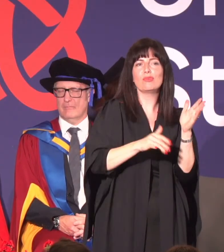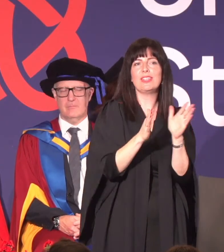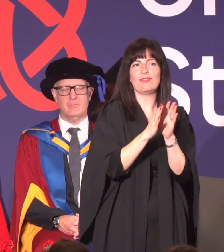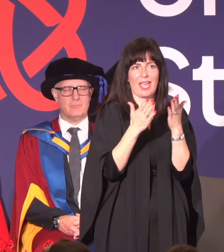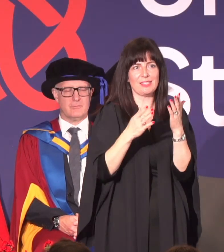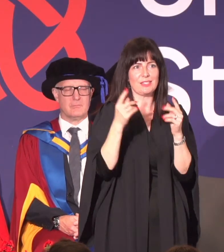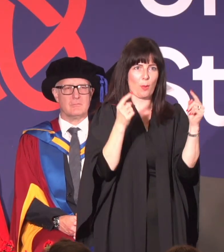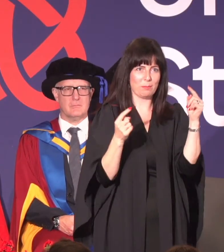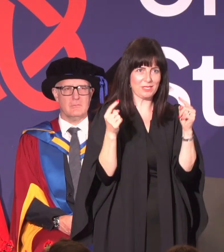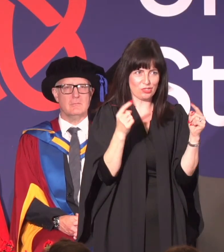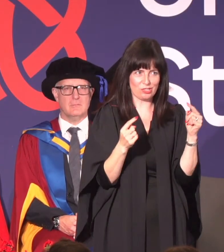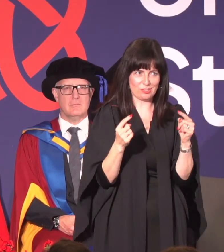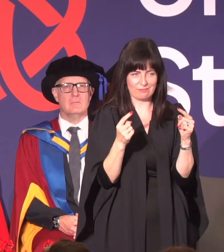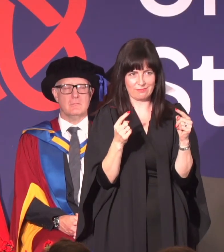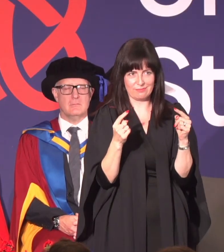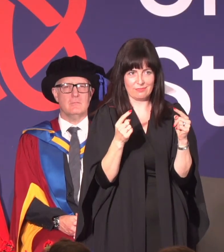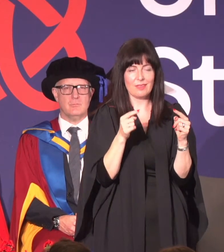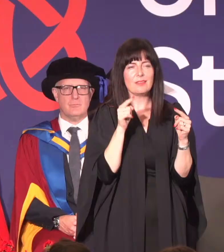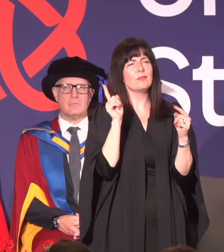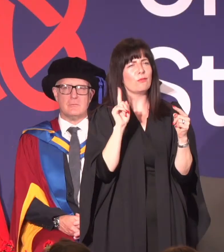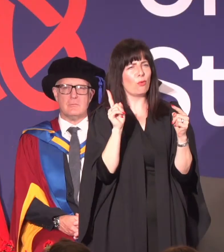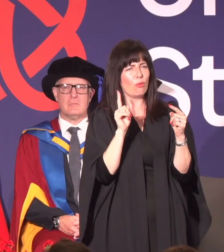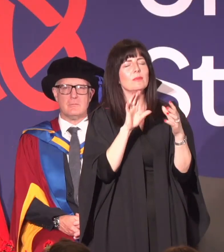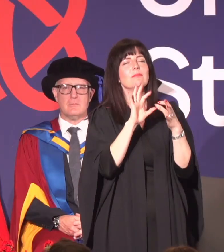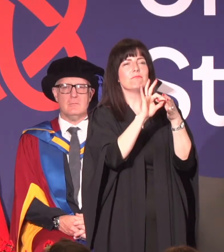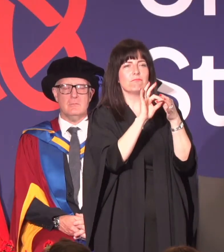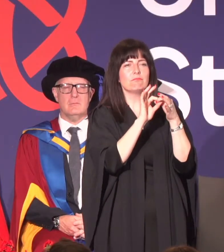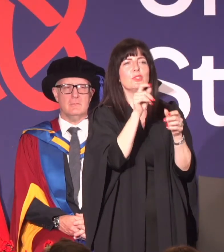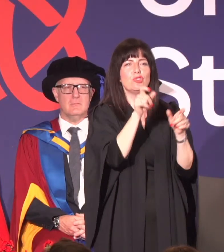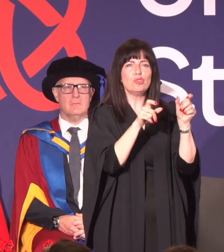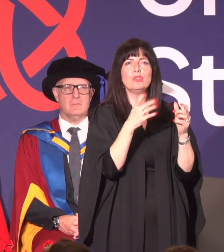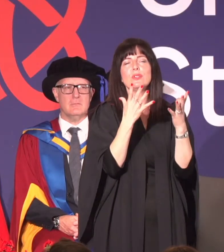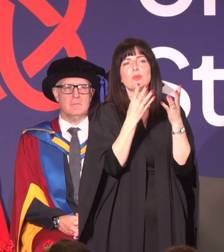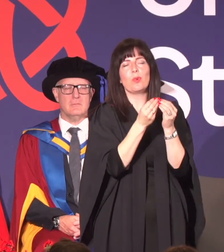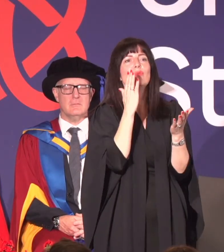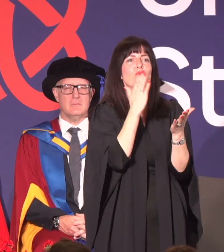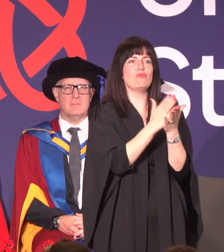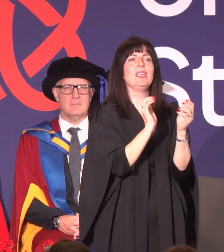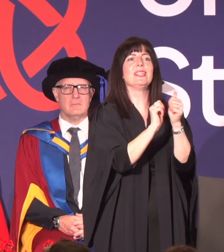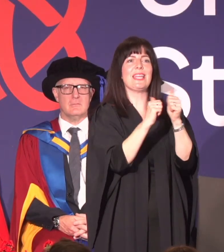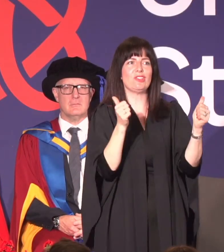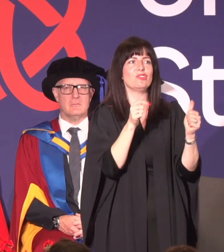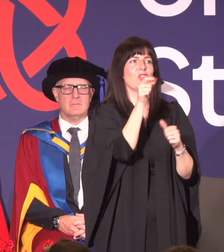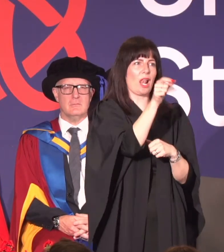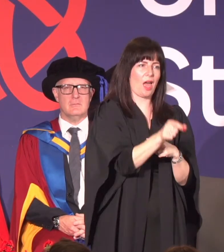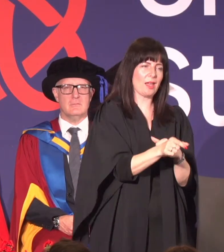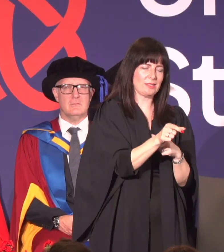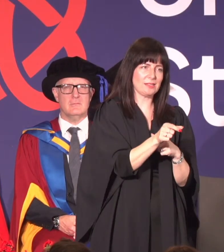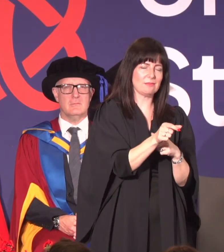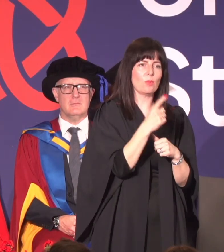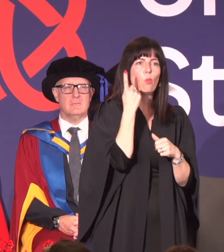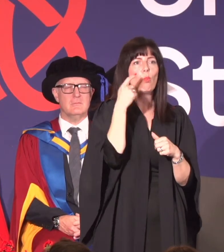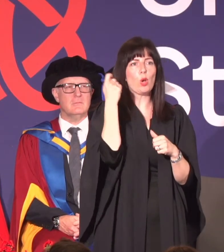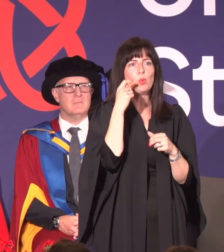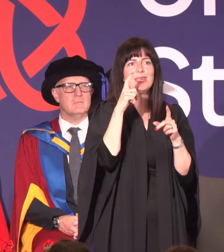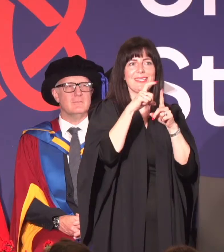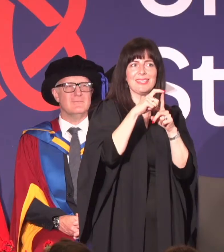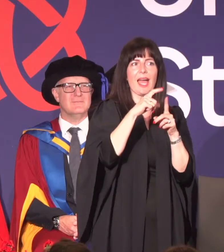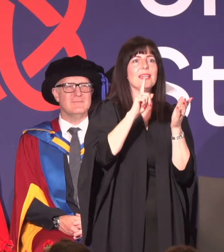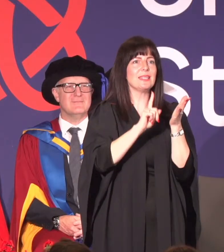competition, which connects students with real industry clients. Among the winners was Dan